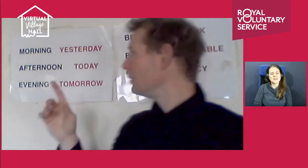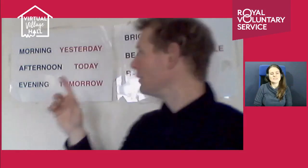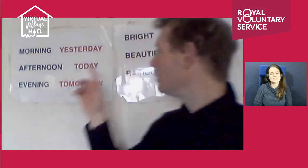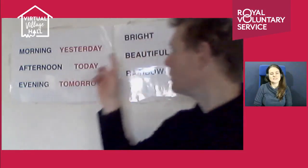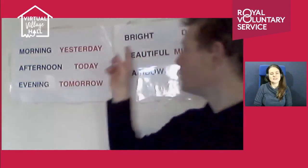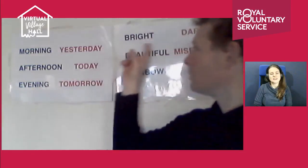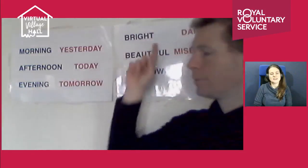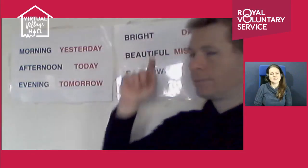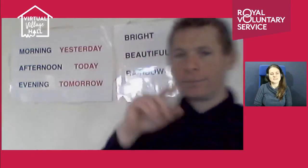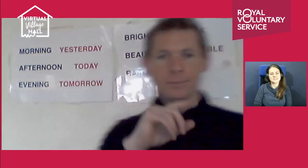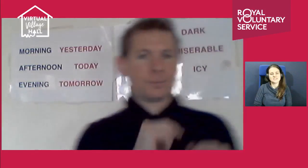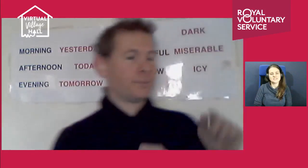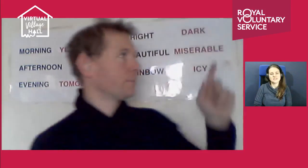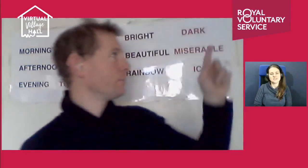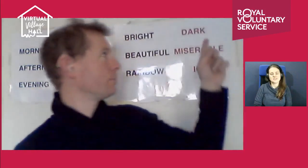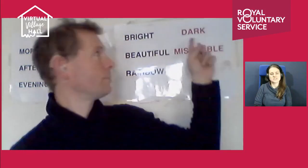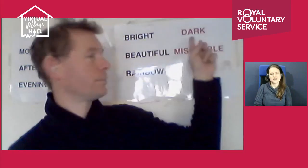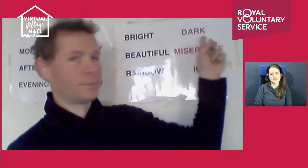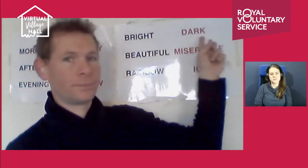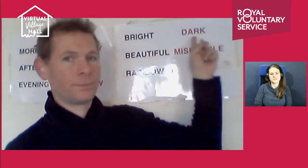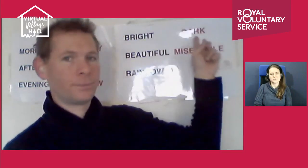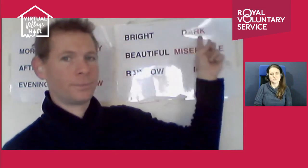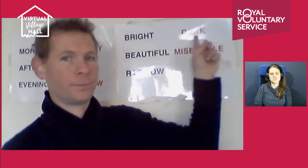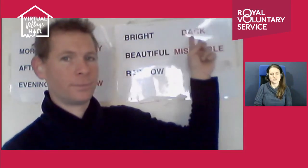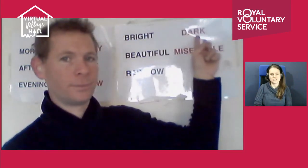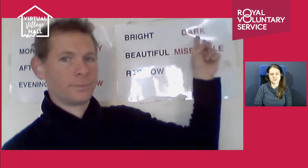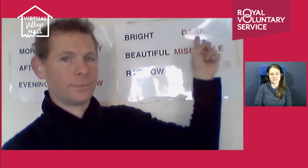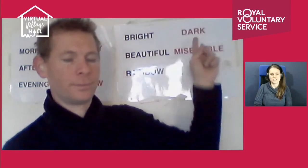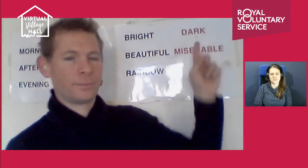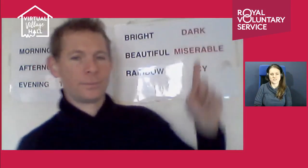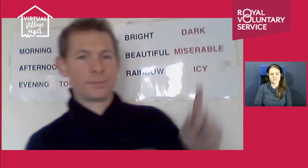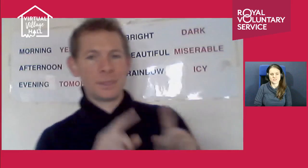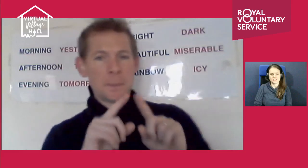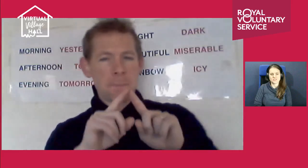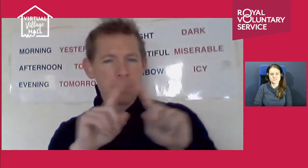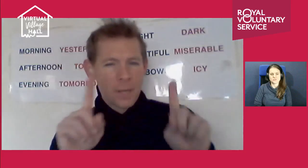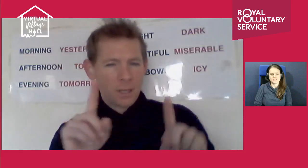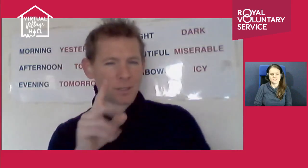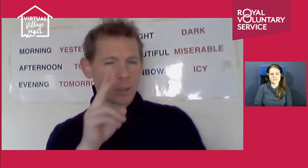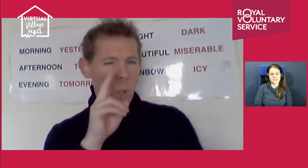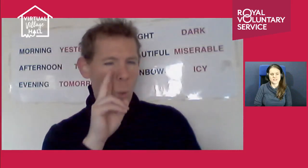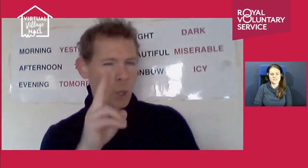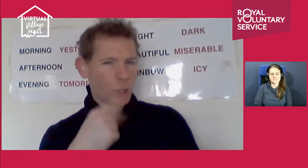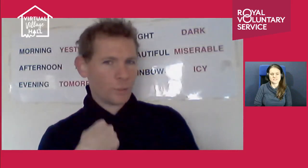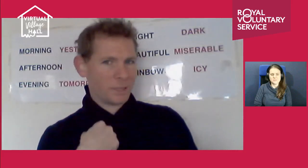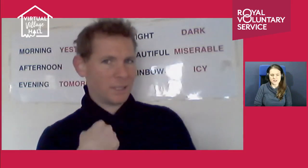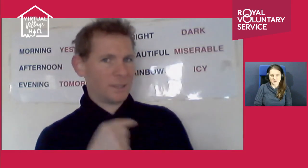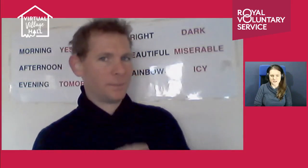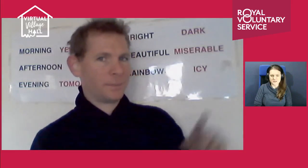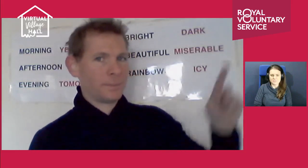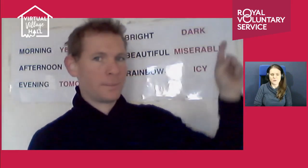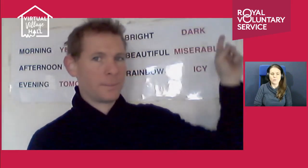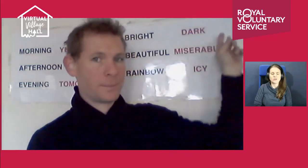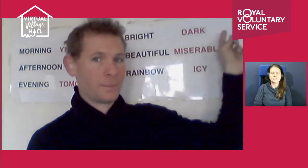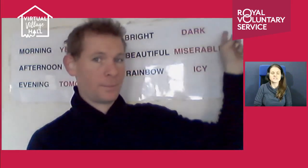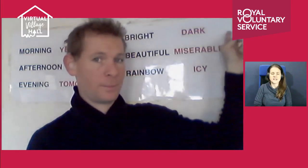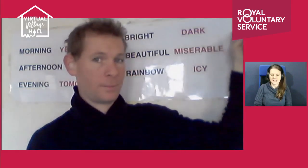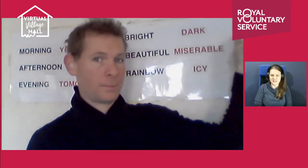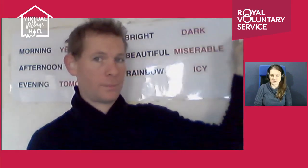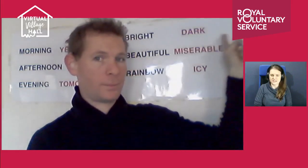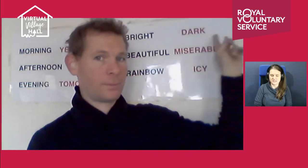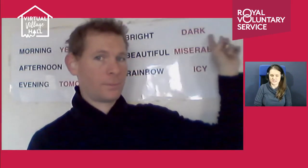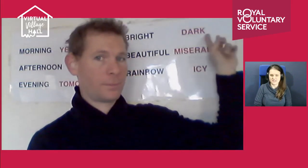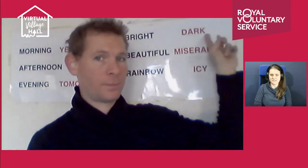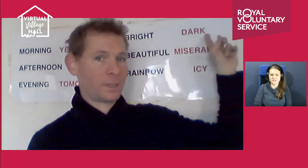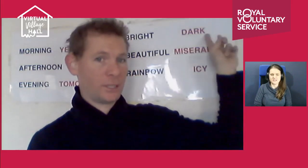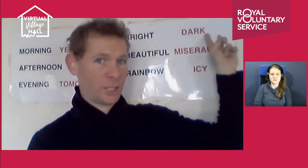So it's, you see the other sign that we did was dark. So it's similar, but watch exactly